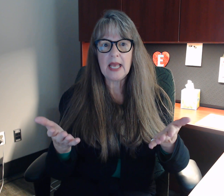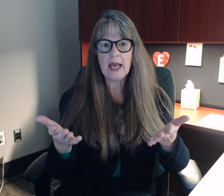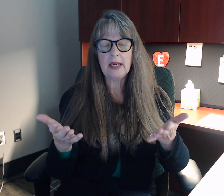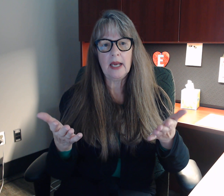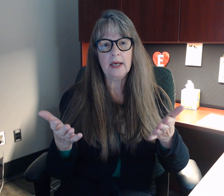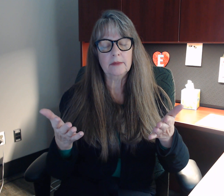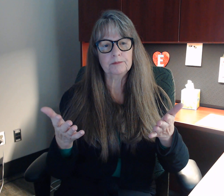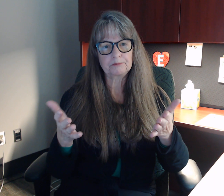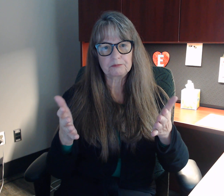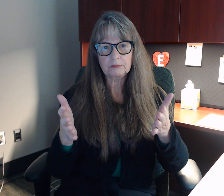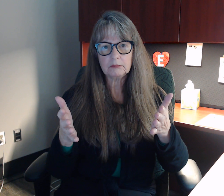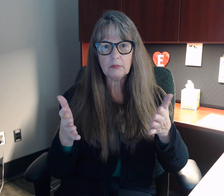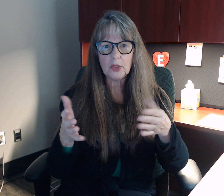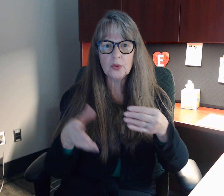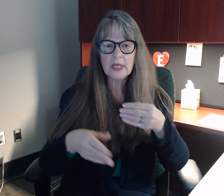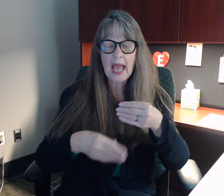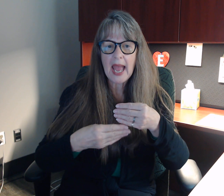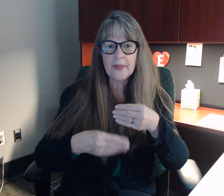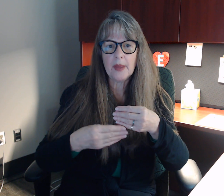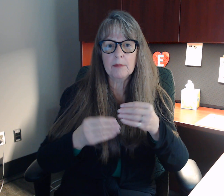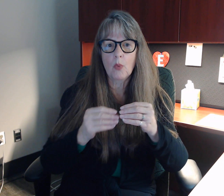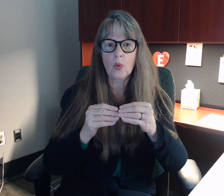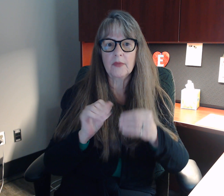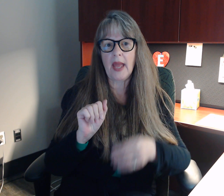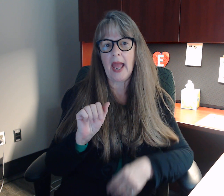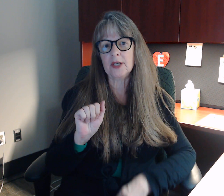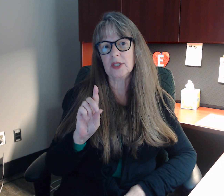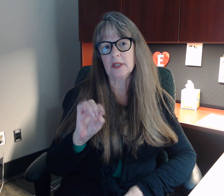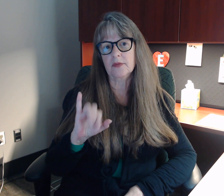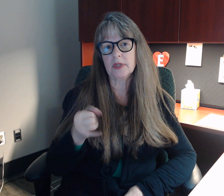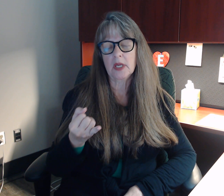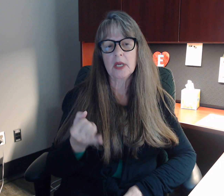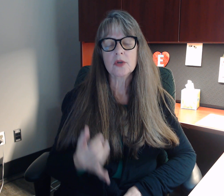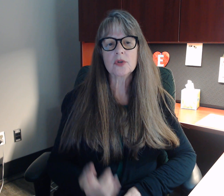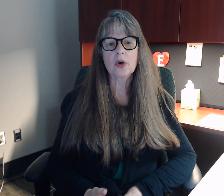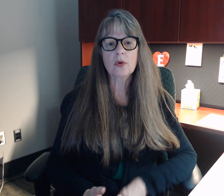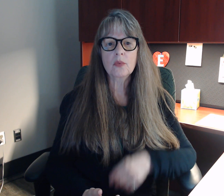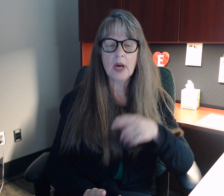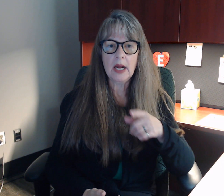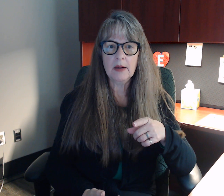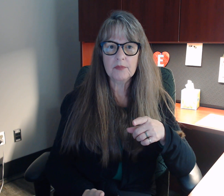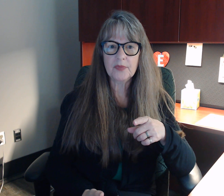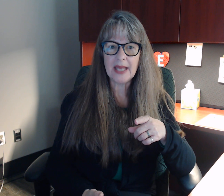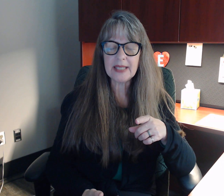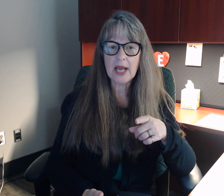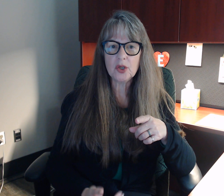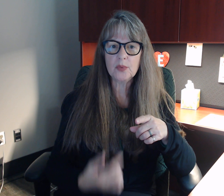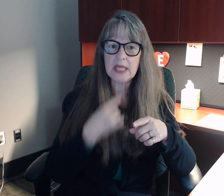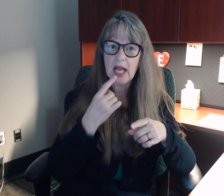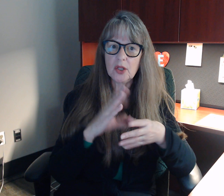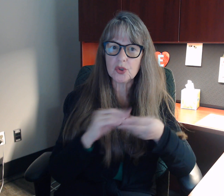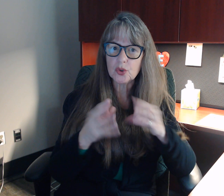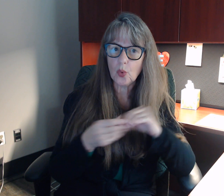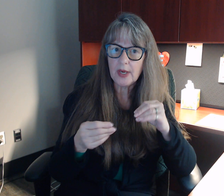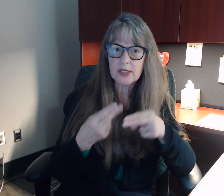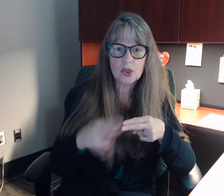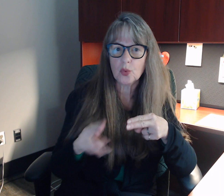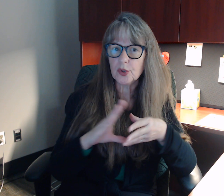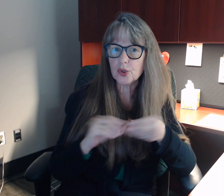that, you can add that more of the adjectives. So that's how you would tell a story. It's a short